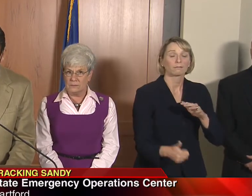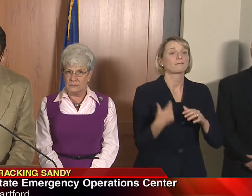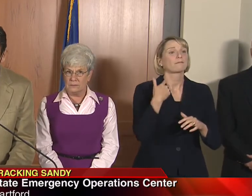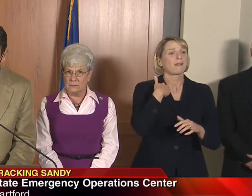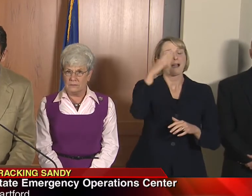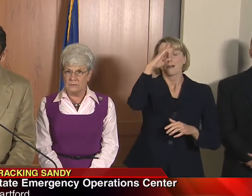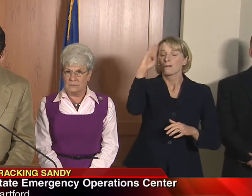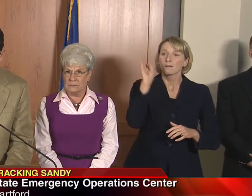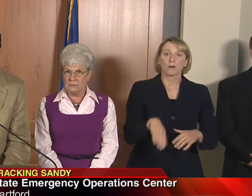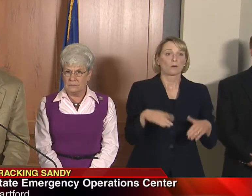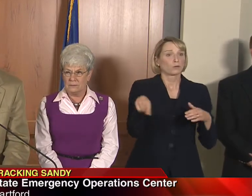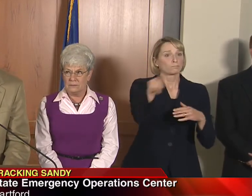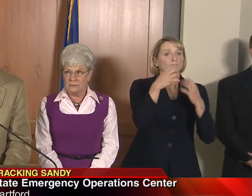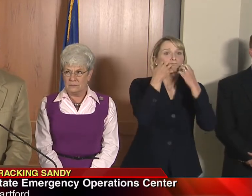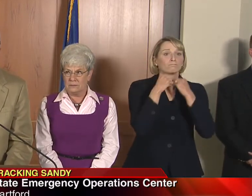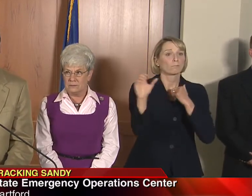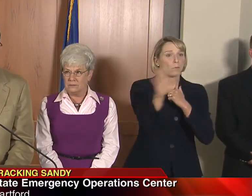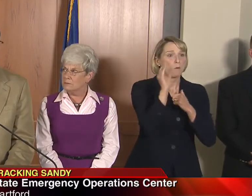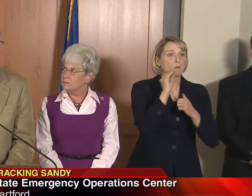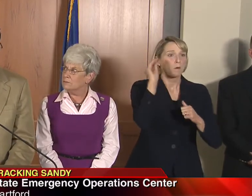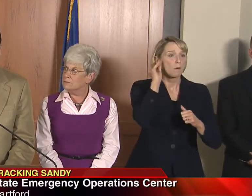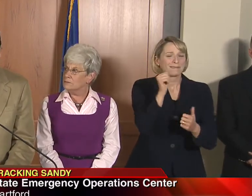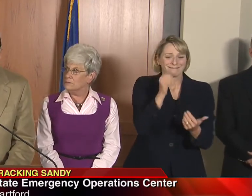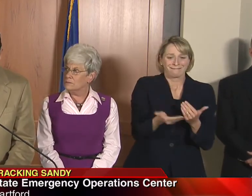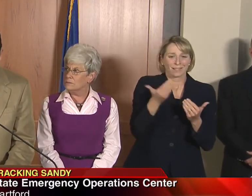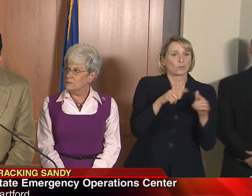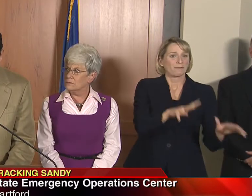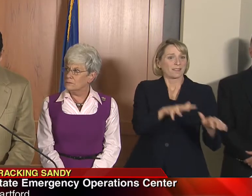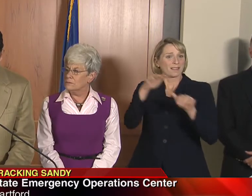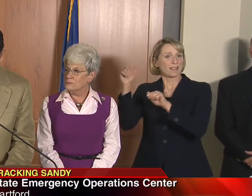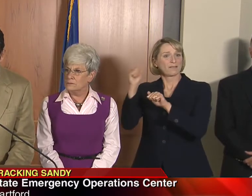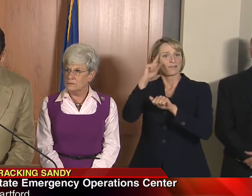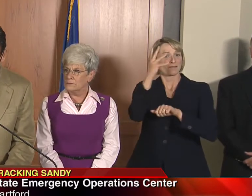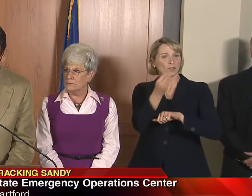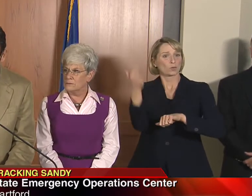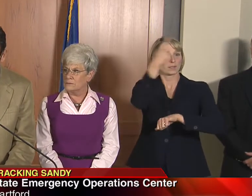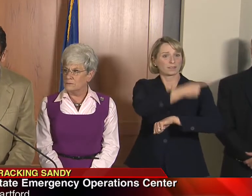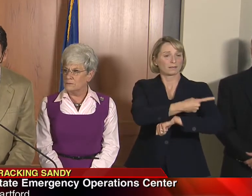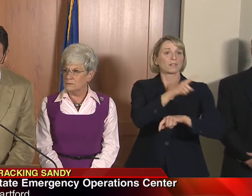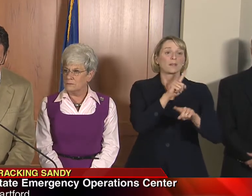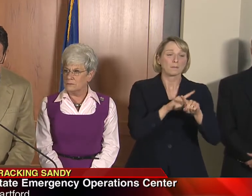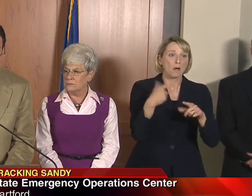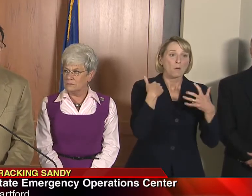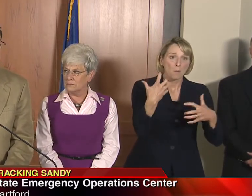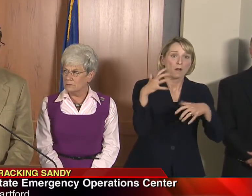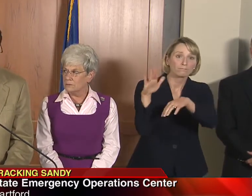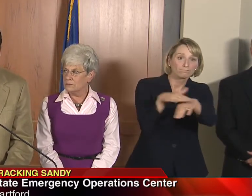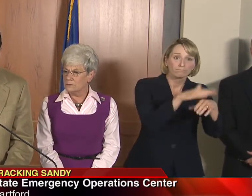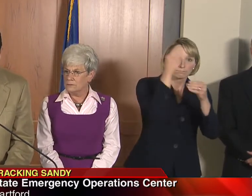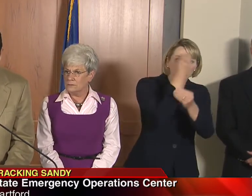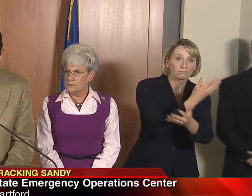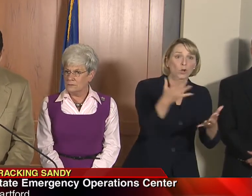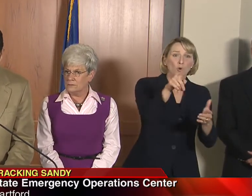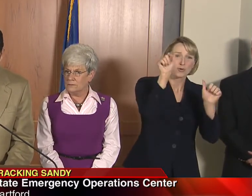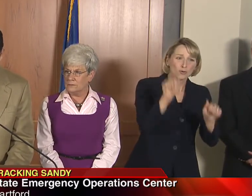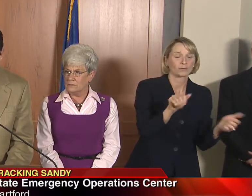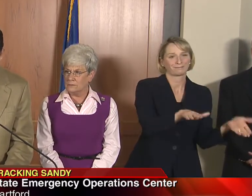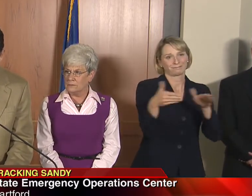hard to leave your home, especially when it could be for at least a few days, but we could be talking about the difference between life and